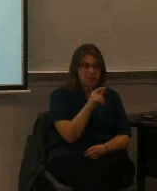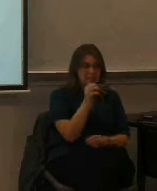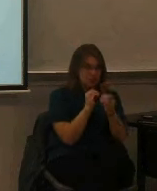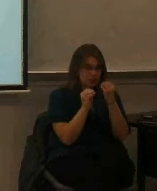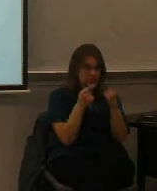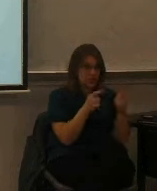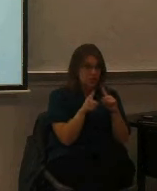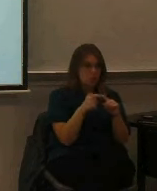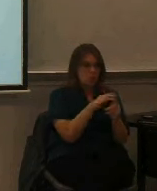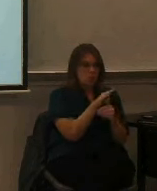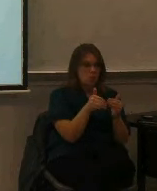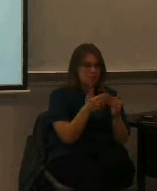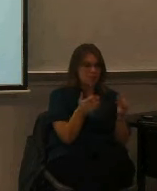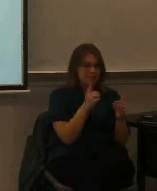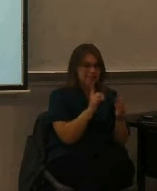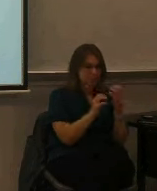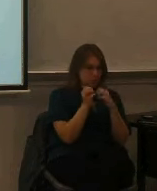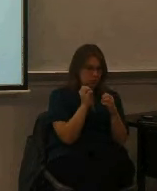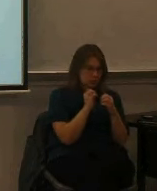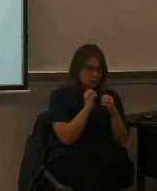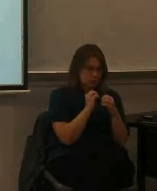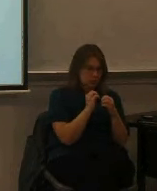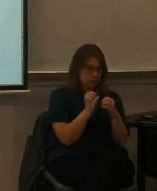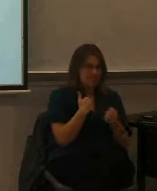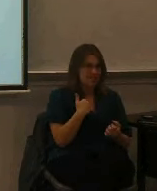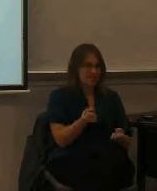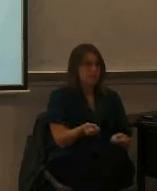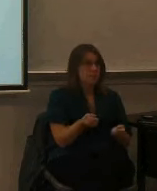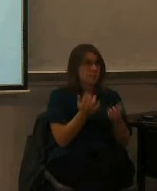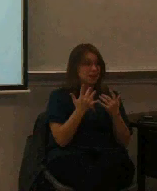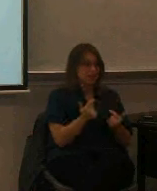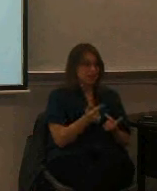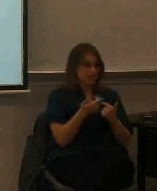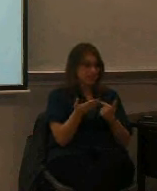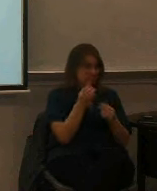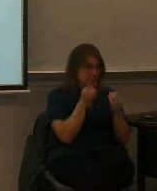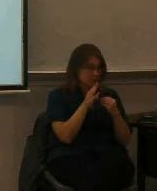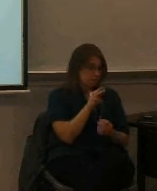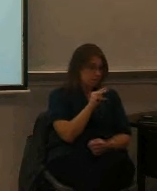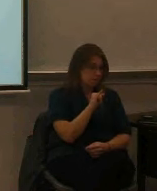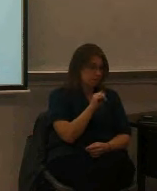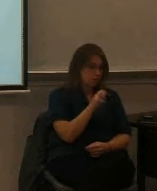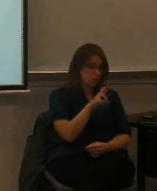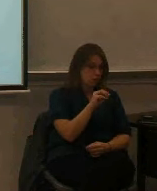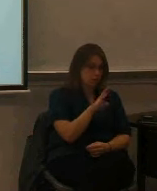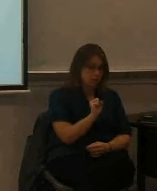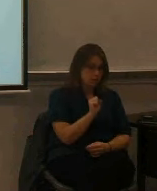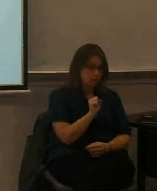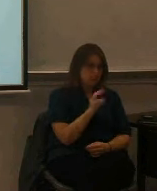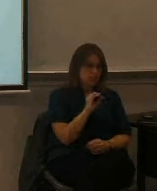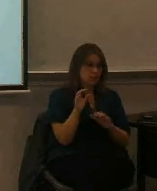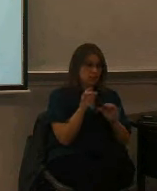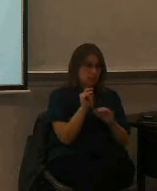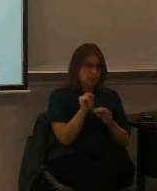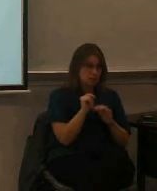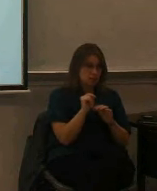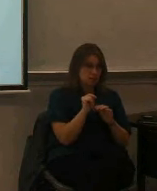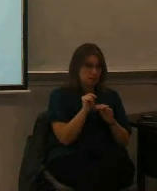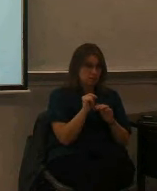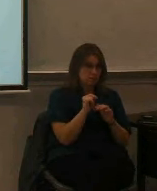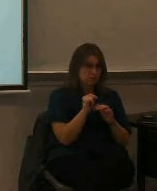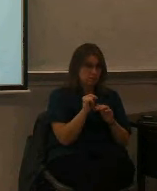is consumed. So there's a lot of organisms out there that consume microbes and do so based on